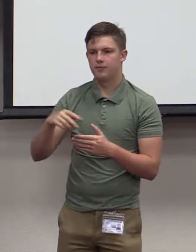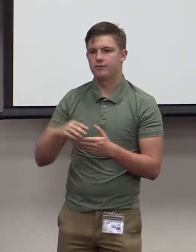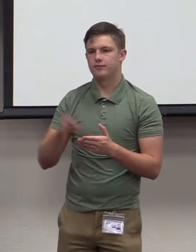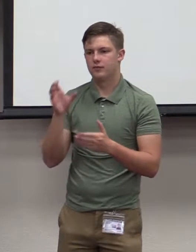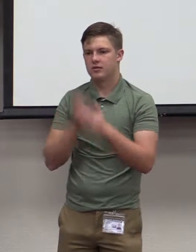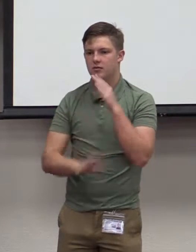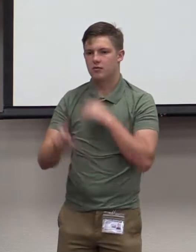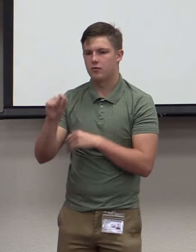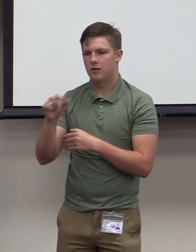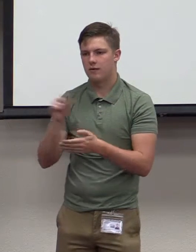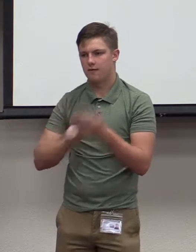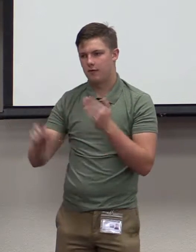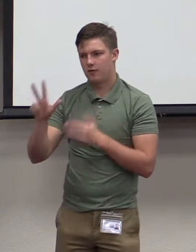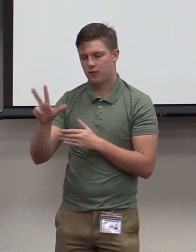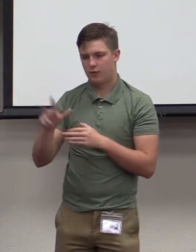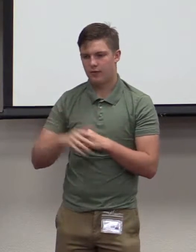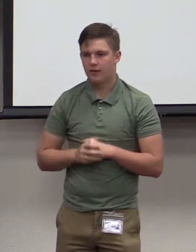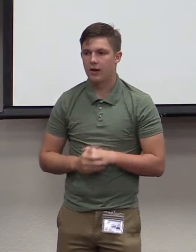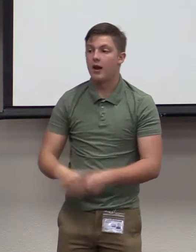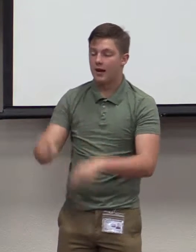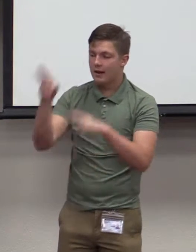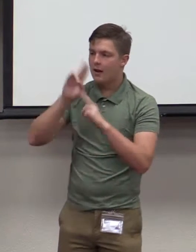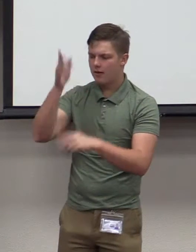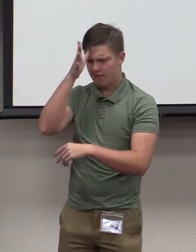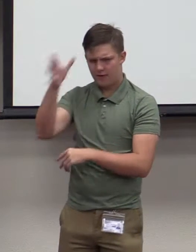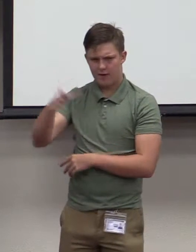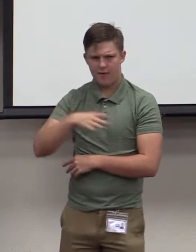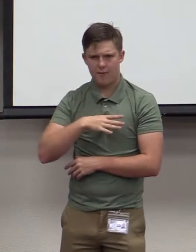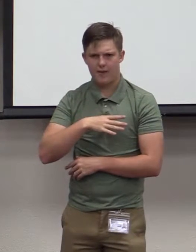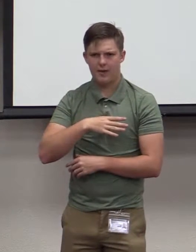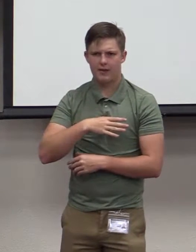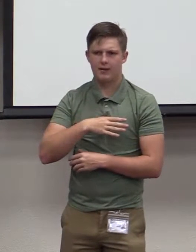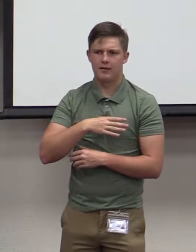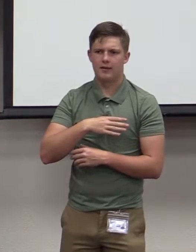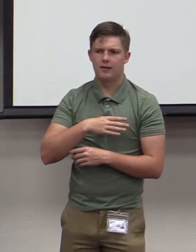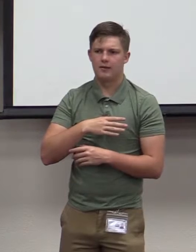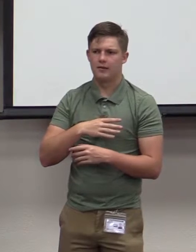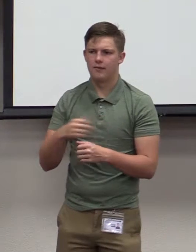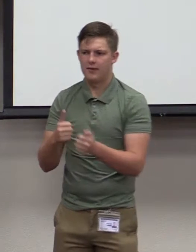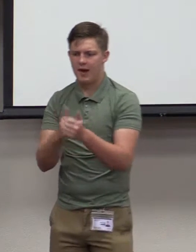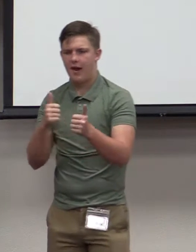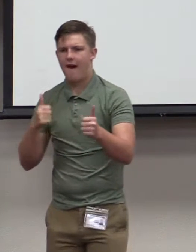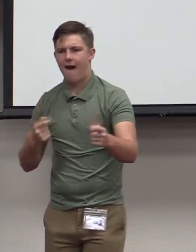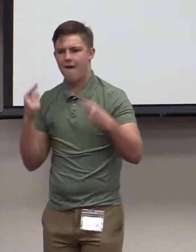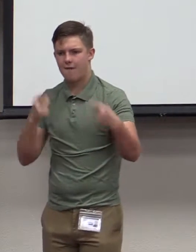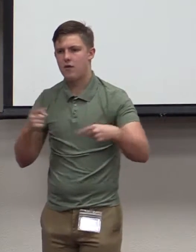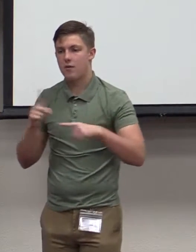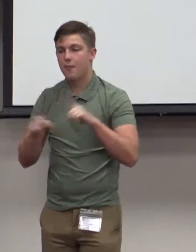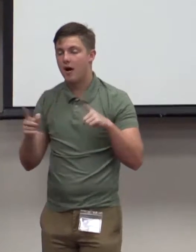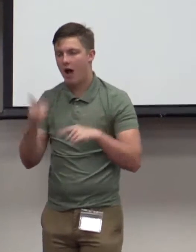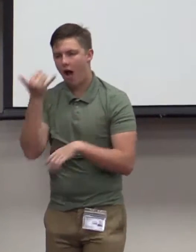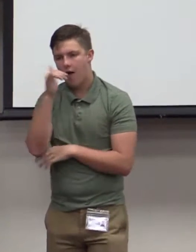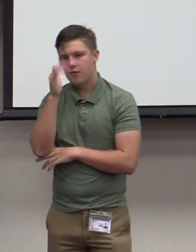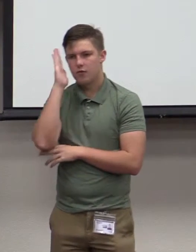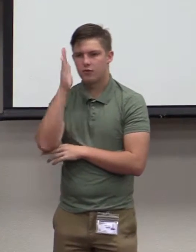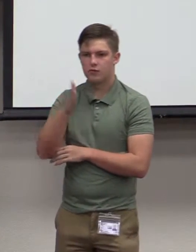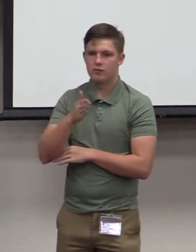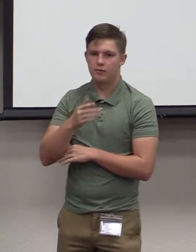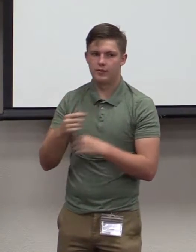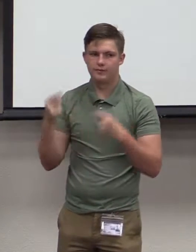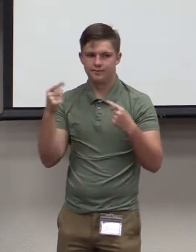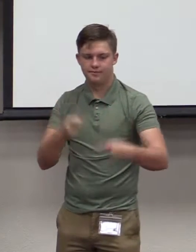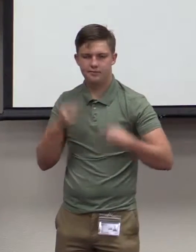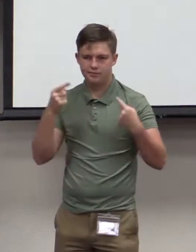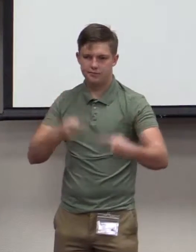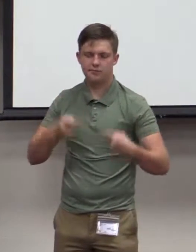23. It is an honor for a man to keep aloof from strife, but every fool will be quarreling.